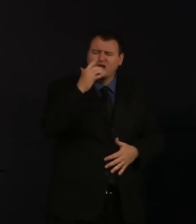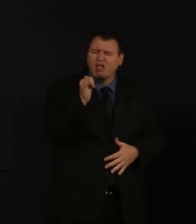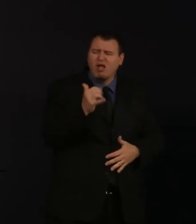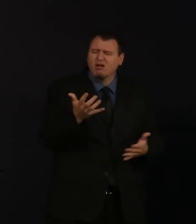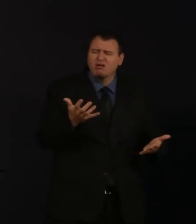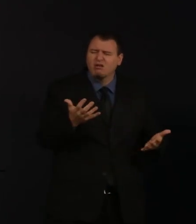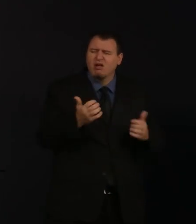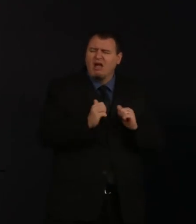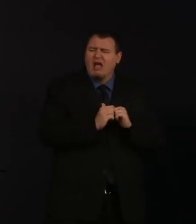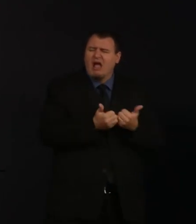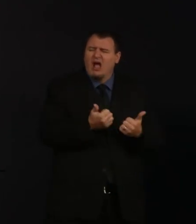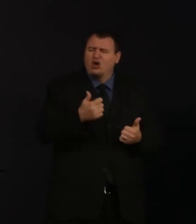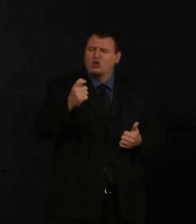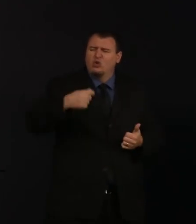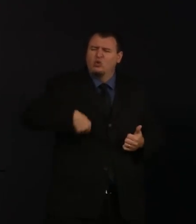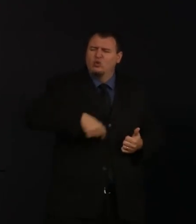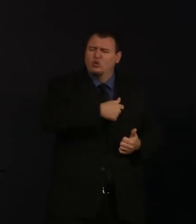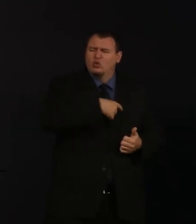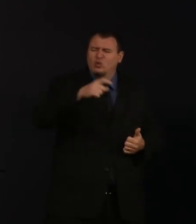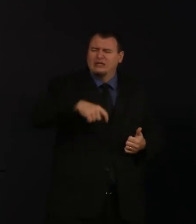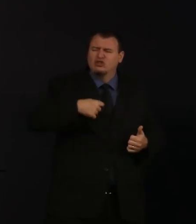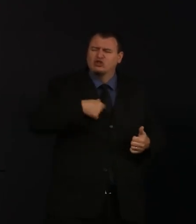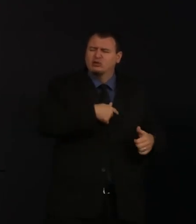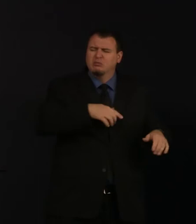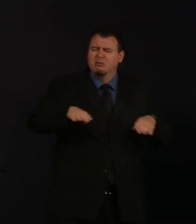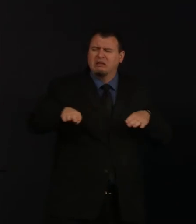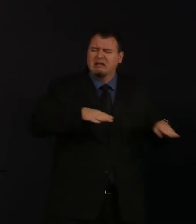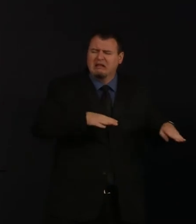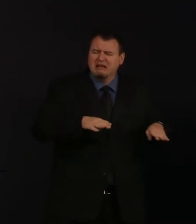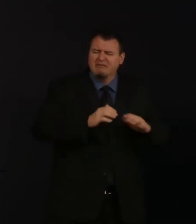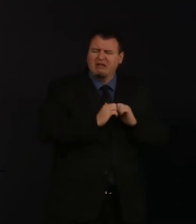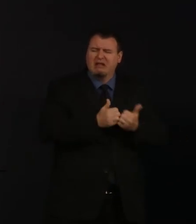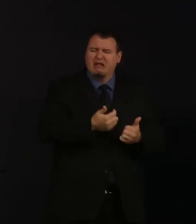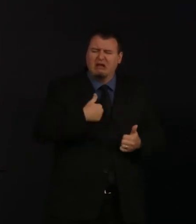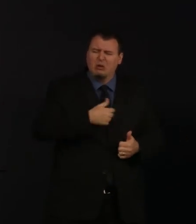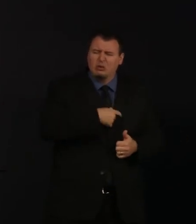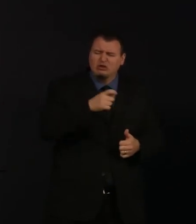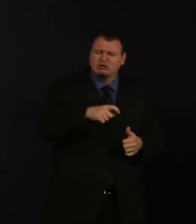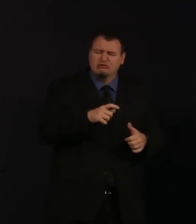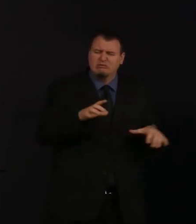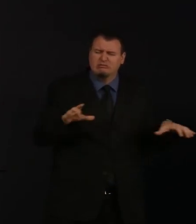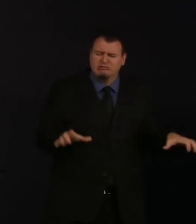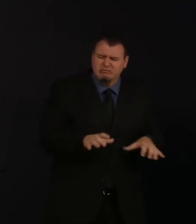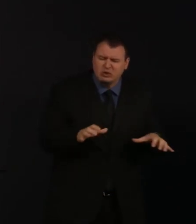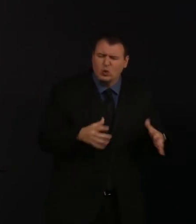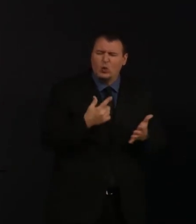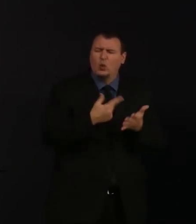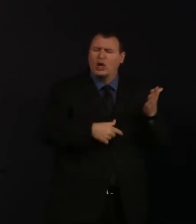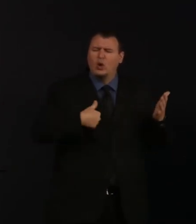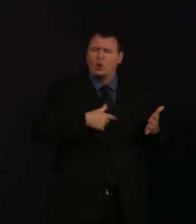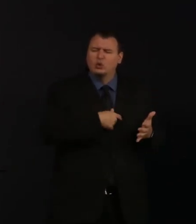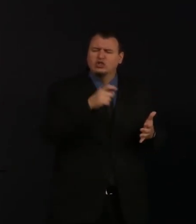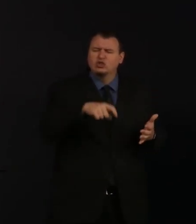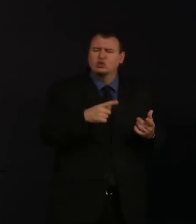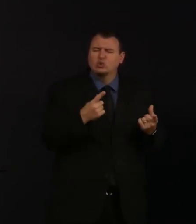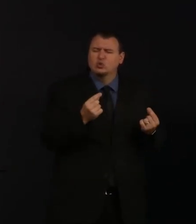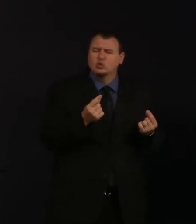What the Christian life should look like. How we should behave. What should we